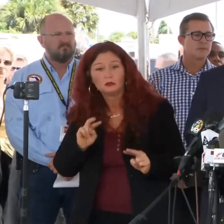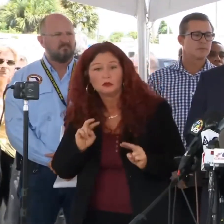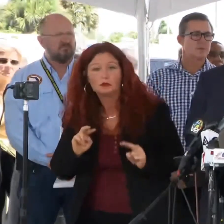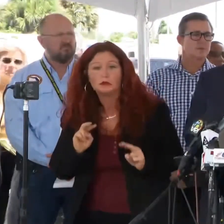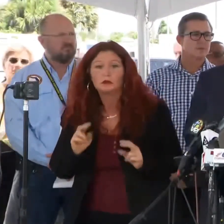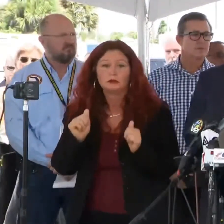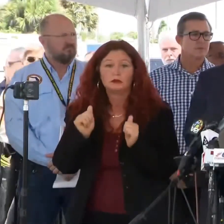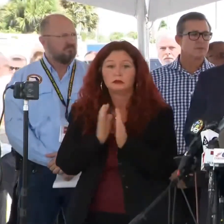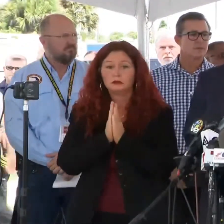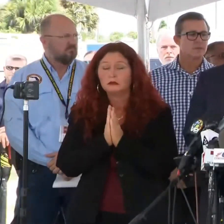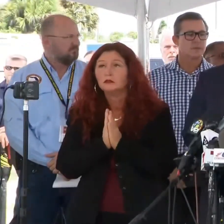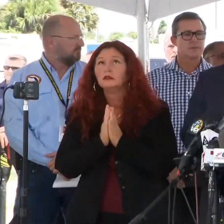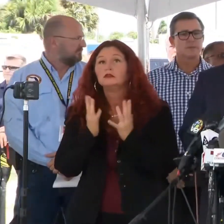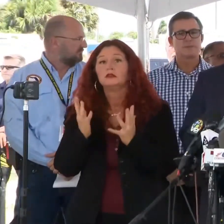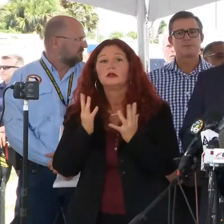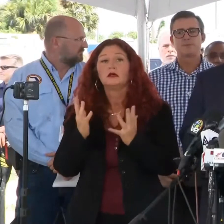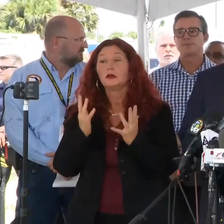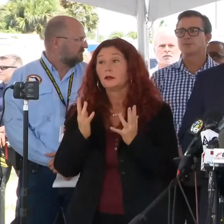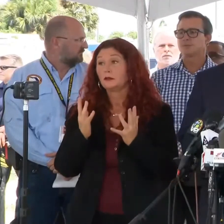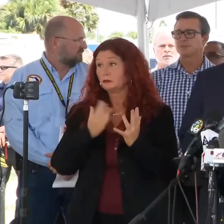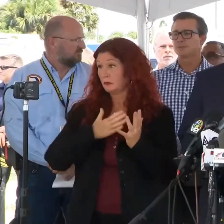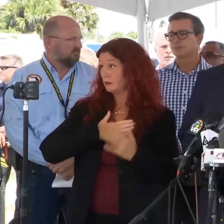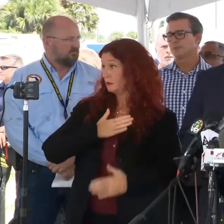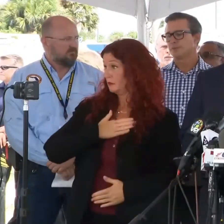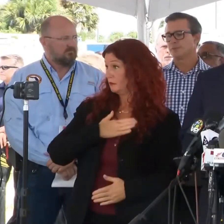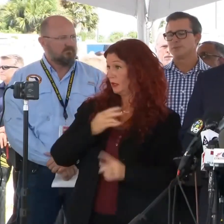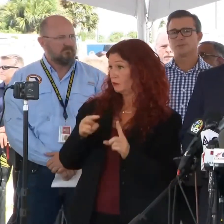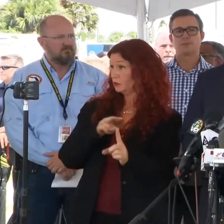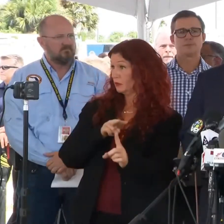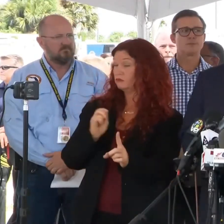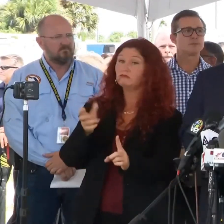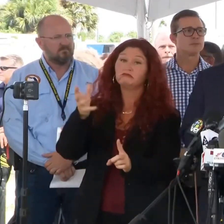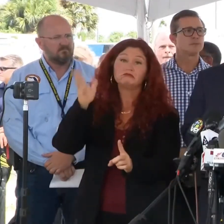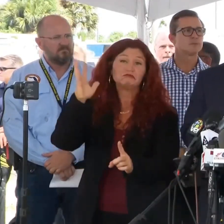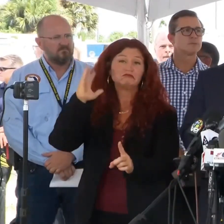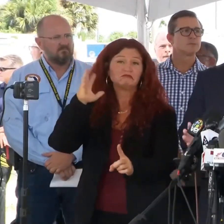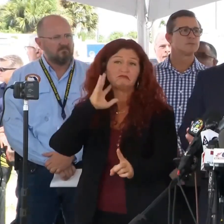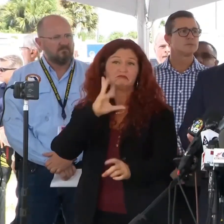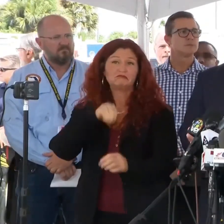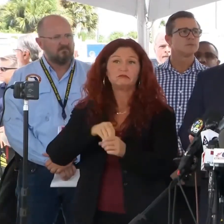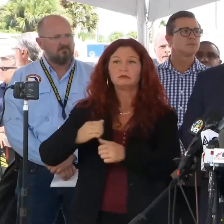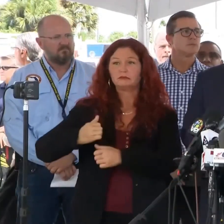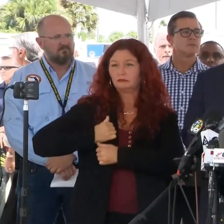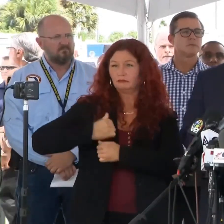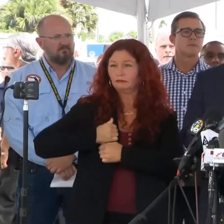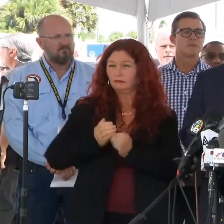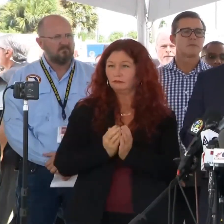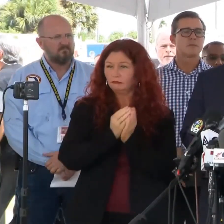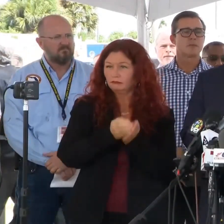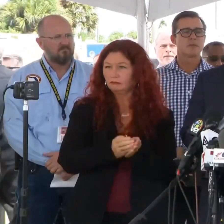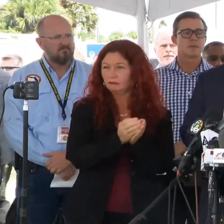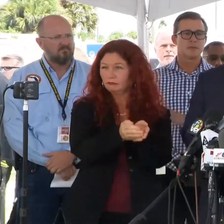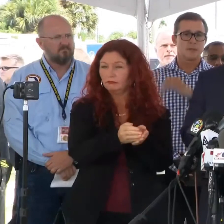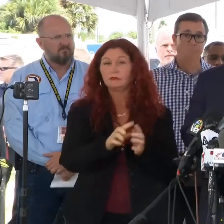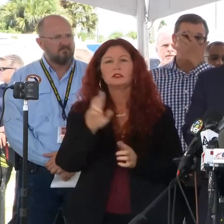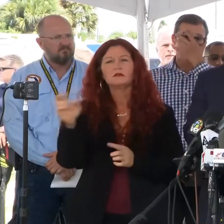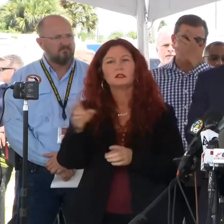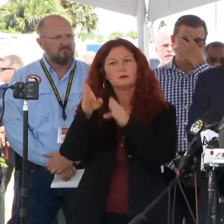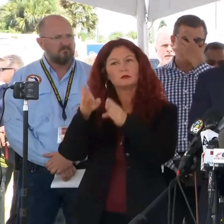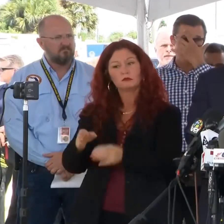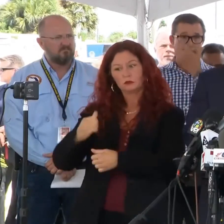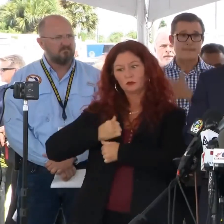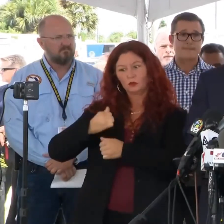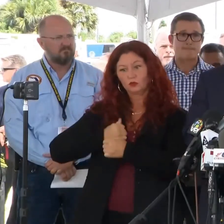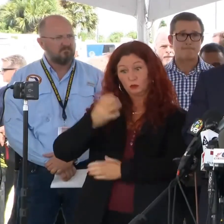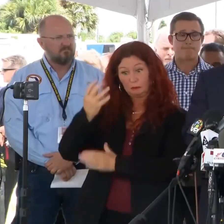what's going to happen? And the way I look at it as an old Navy guy is, when somebody's missing in action in the military, you're missing